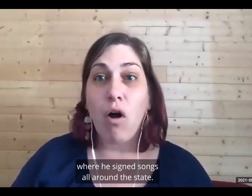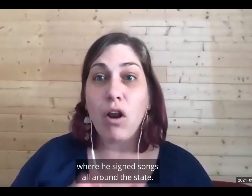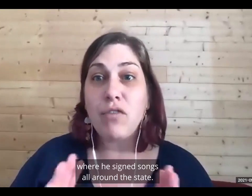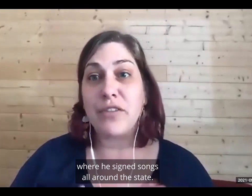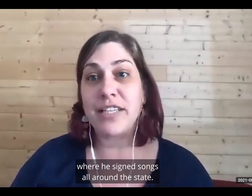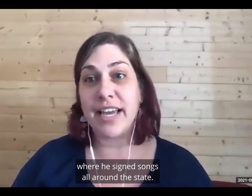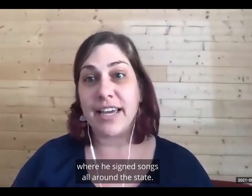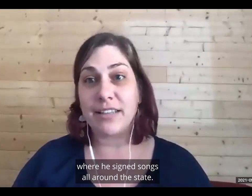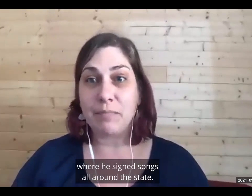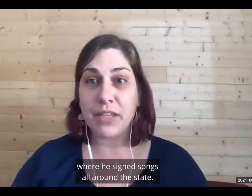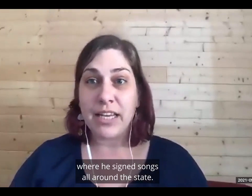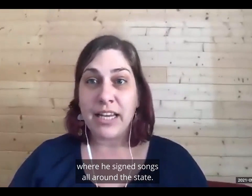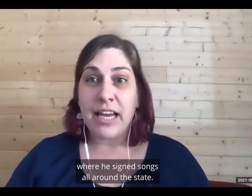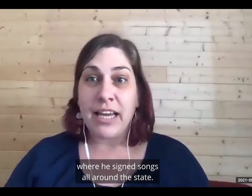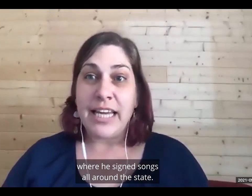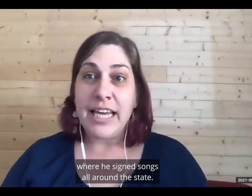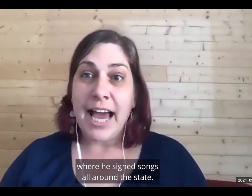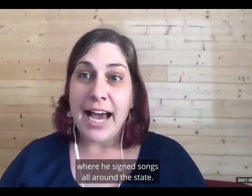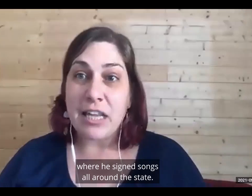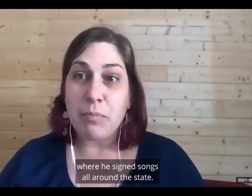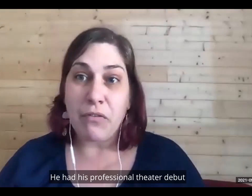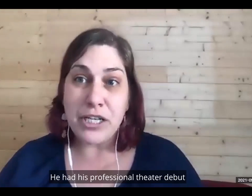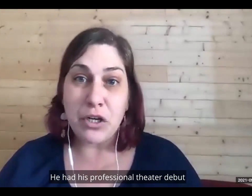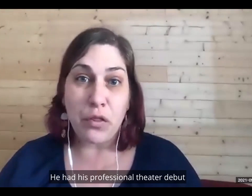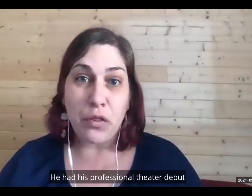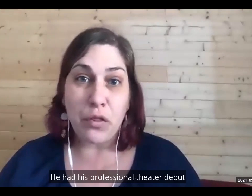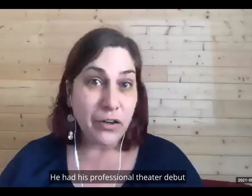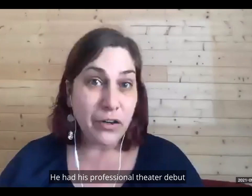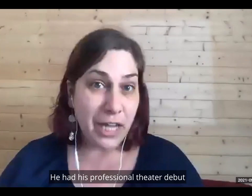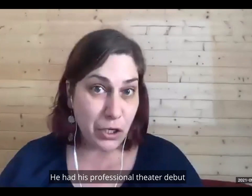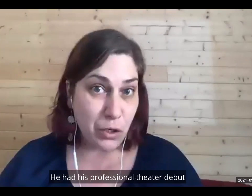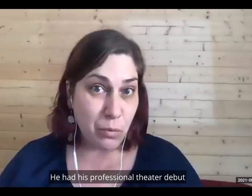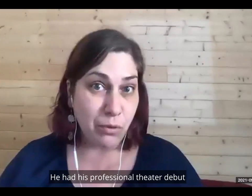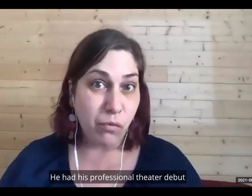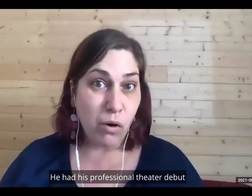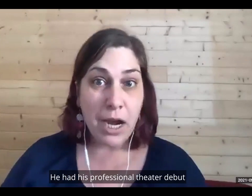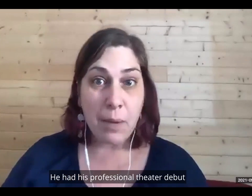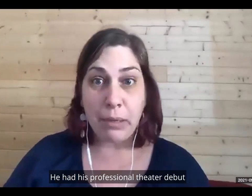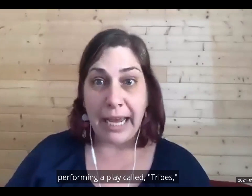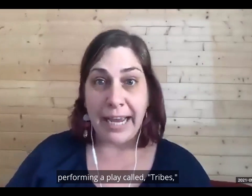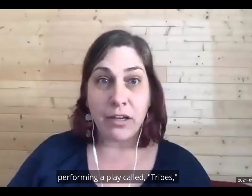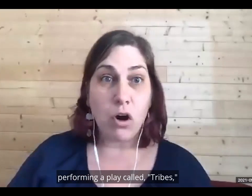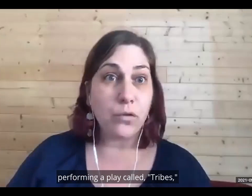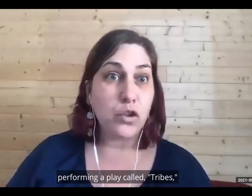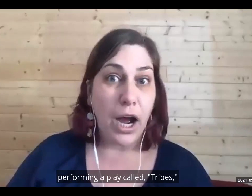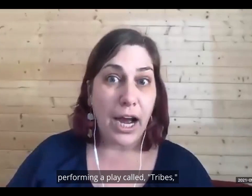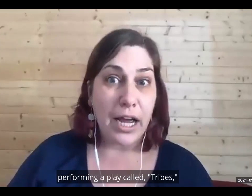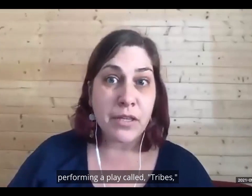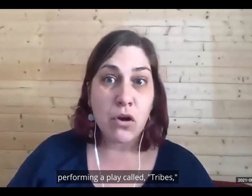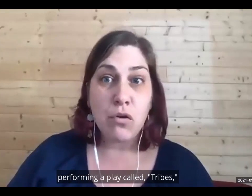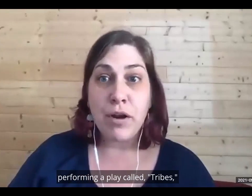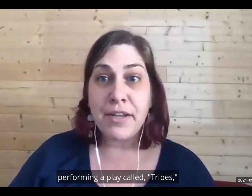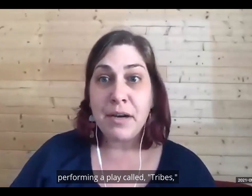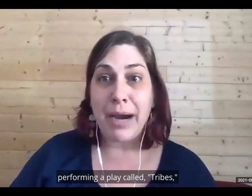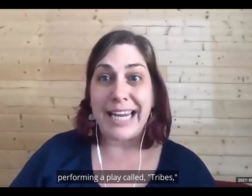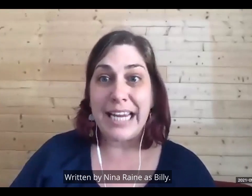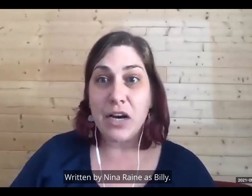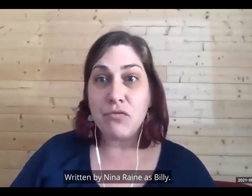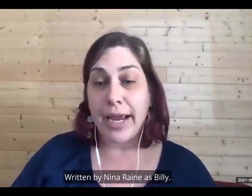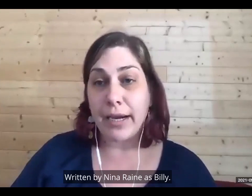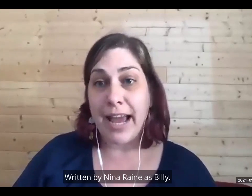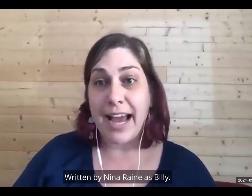where he signed songs all around the state. He had his professional theater debut performing a play called